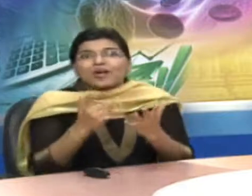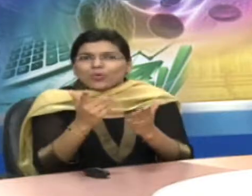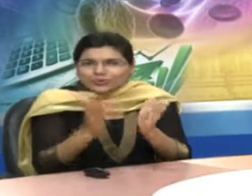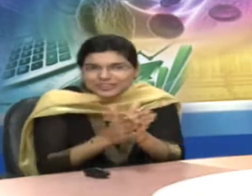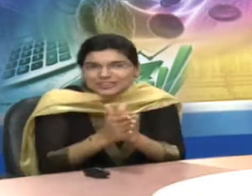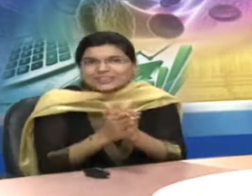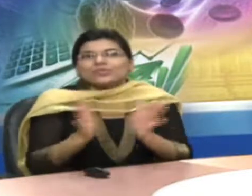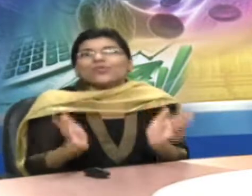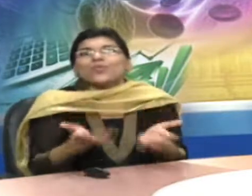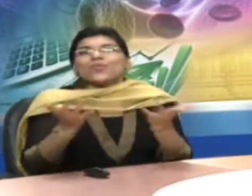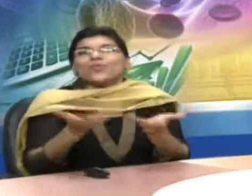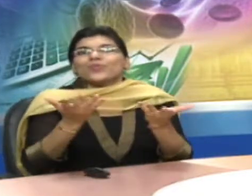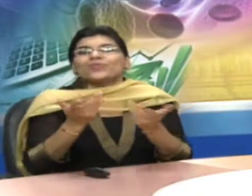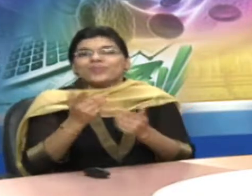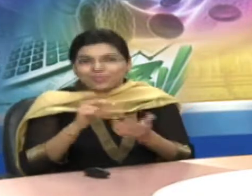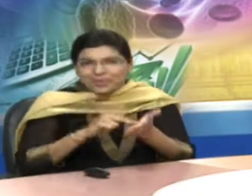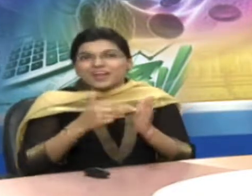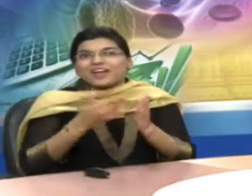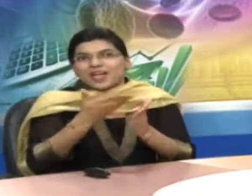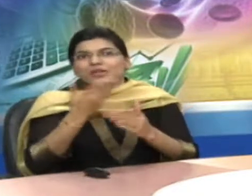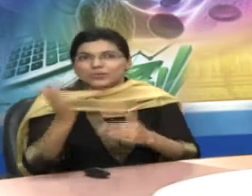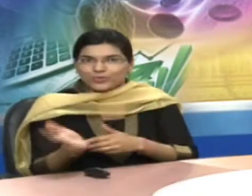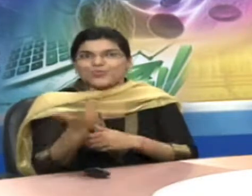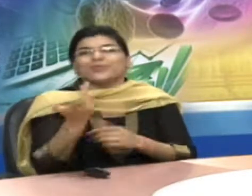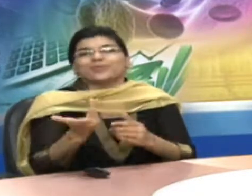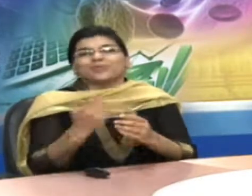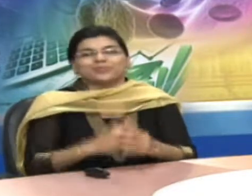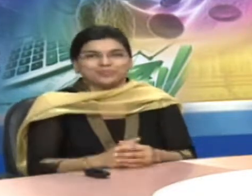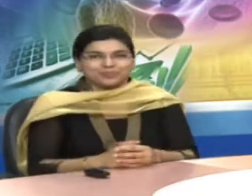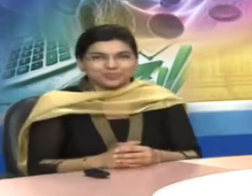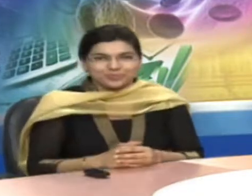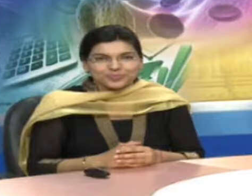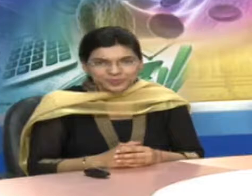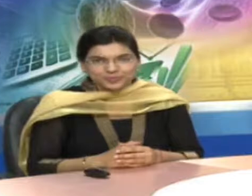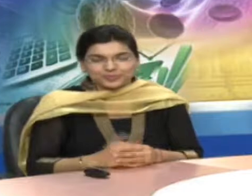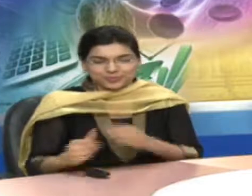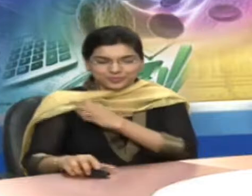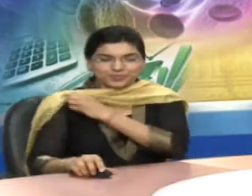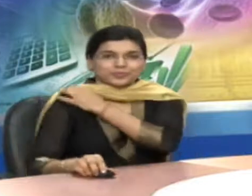them lively, just face to face, is a different experience.